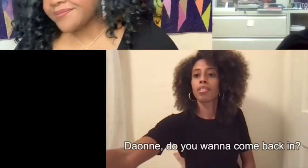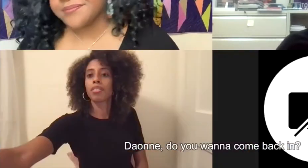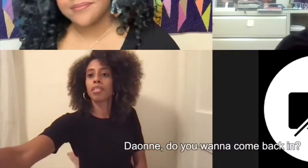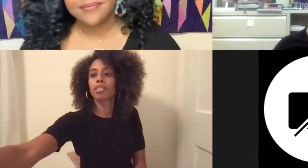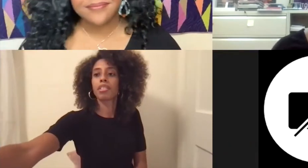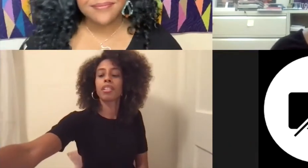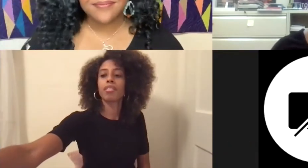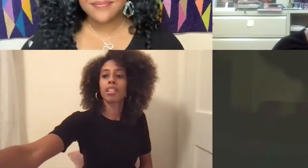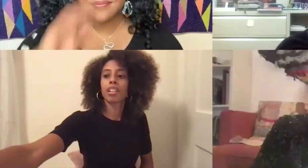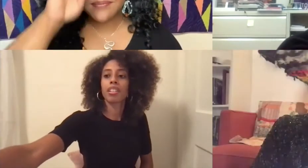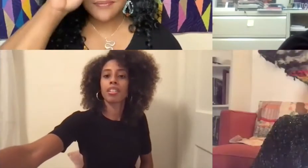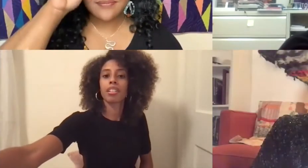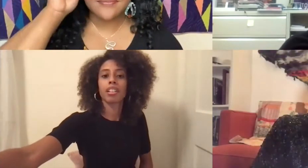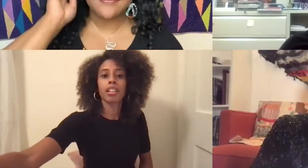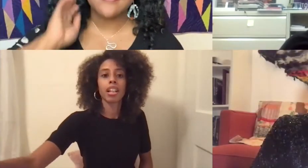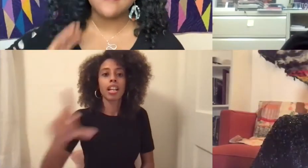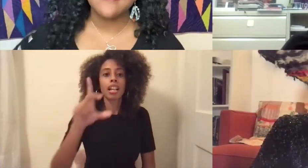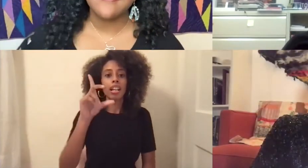back in?